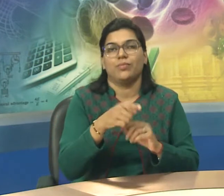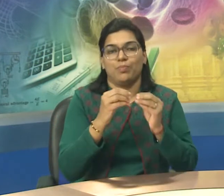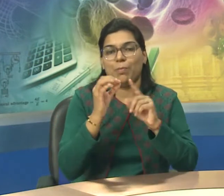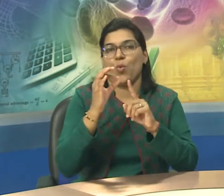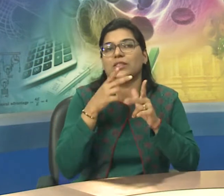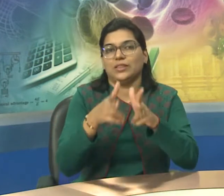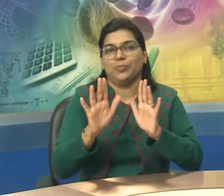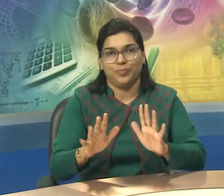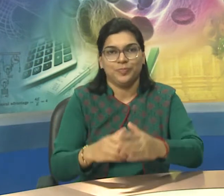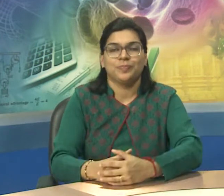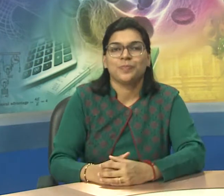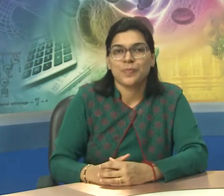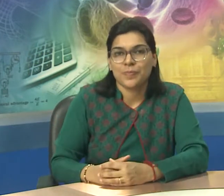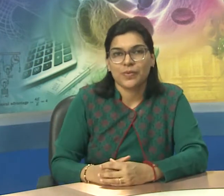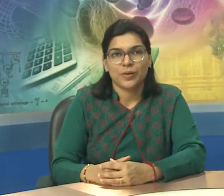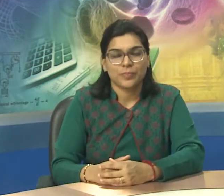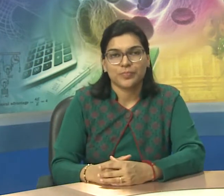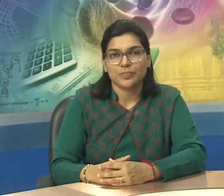other costs under control.